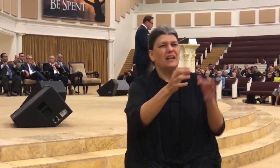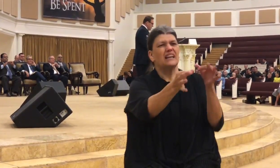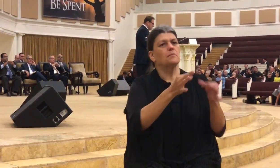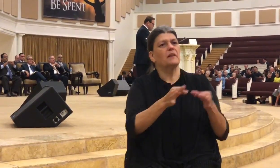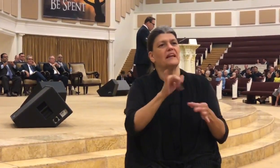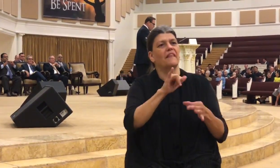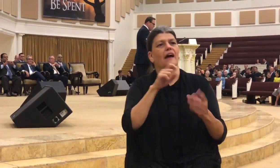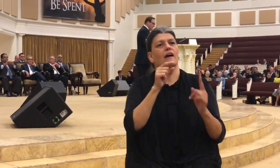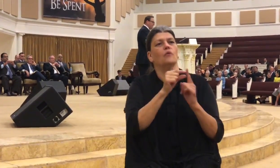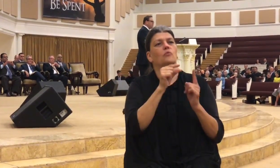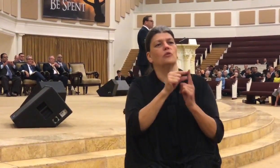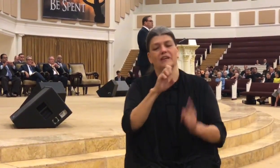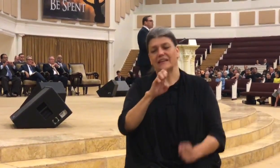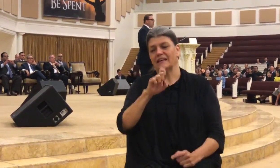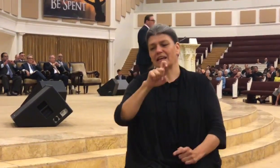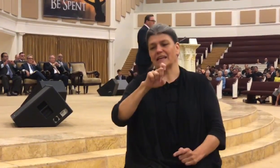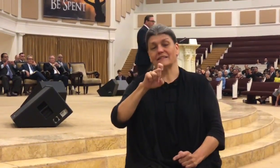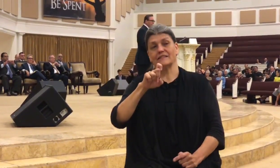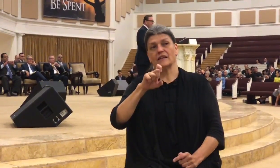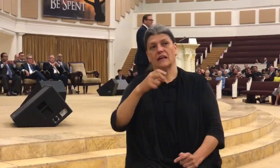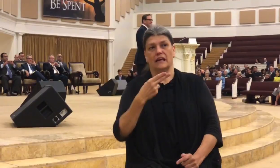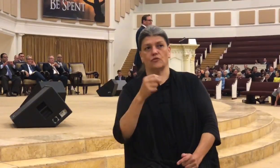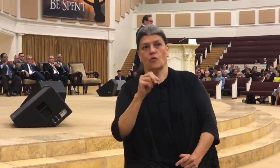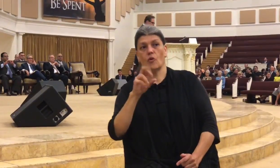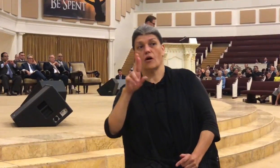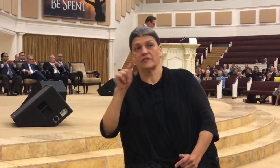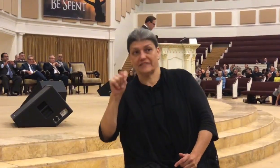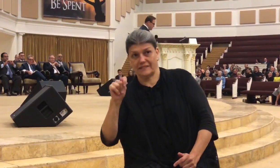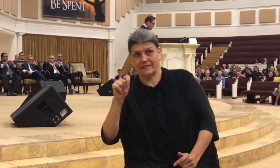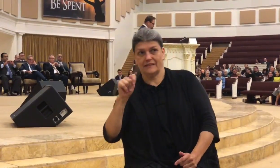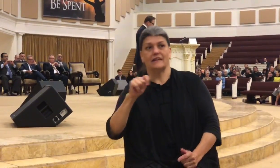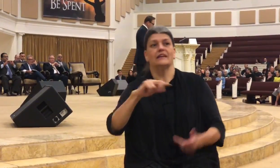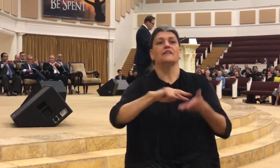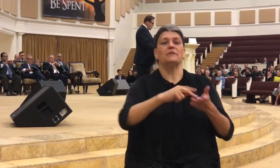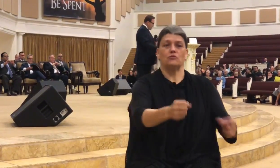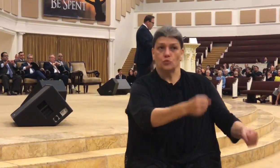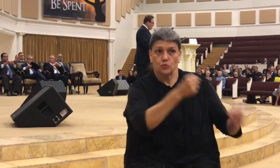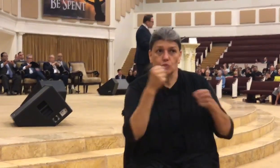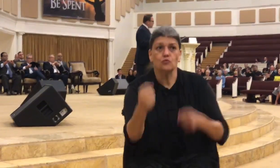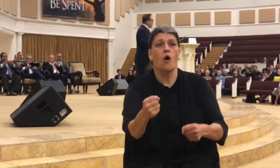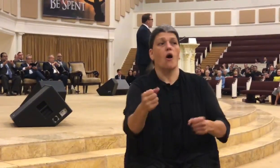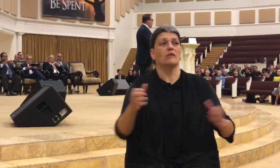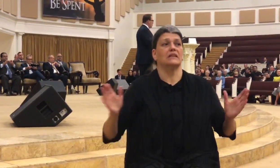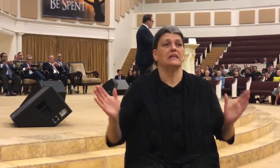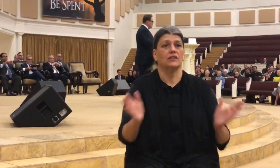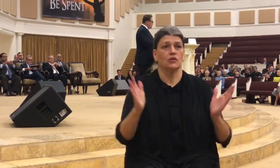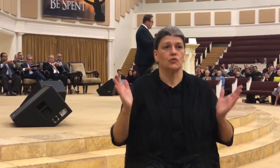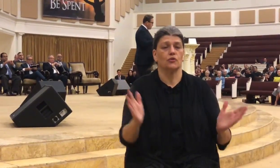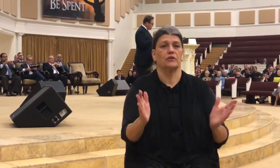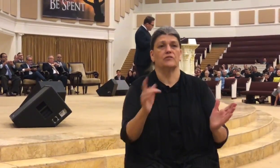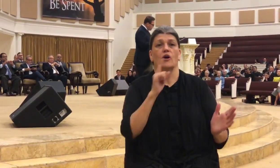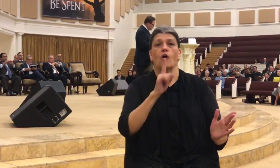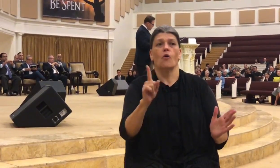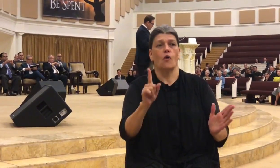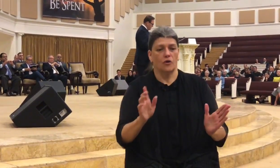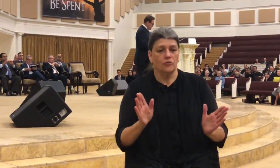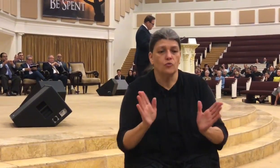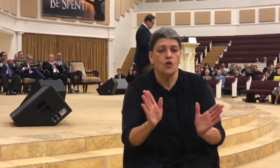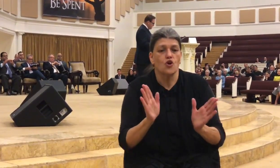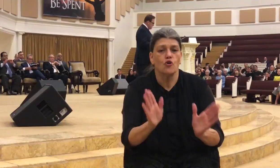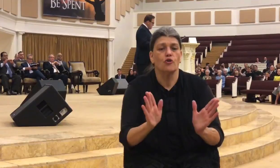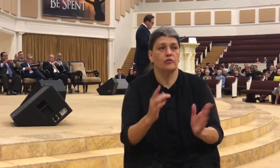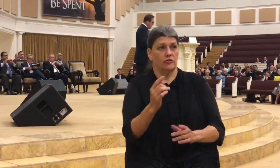To exhort means to strongly encourage, or to urge to do